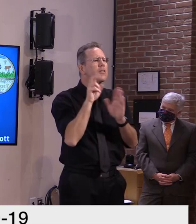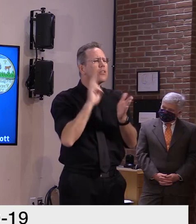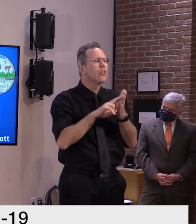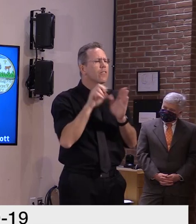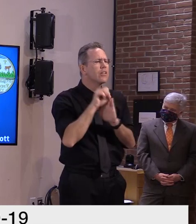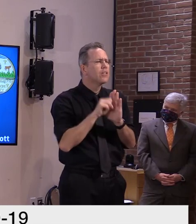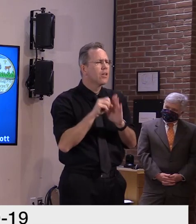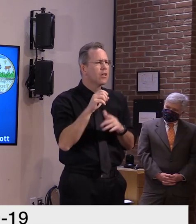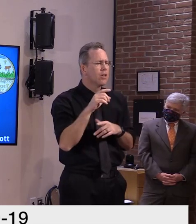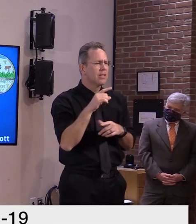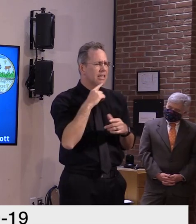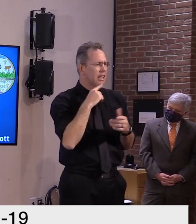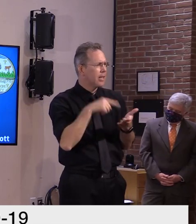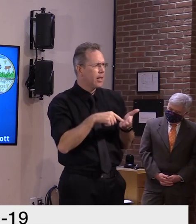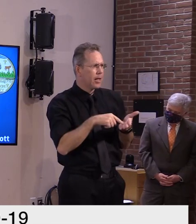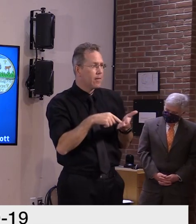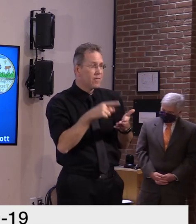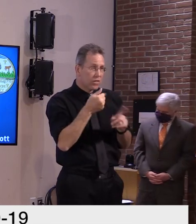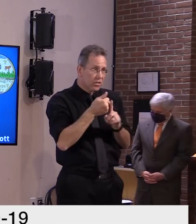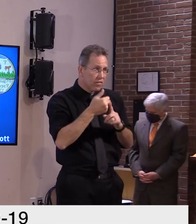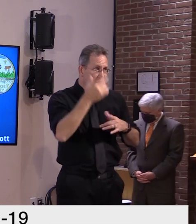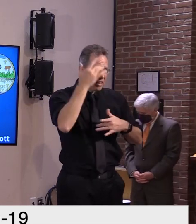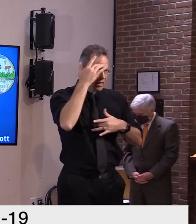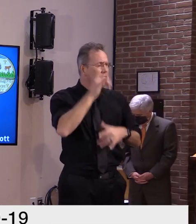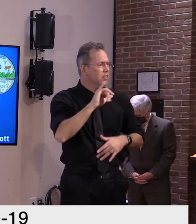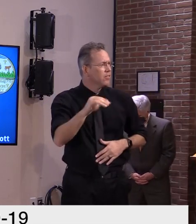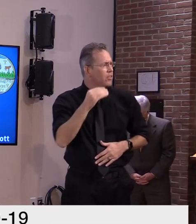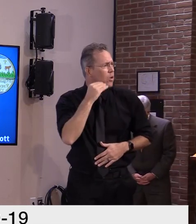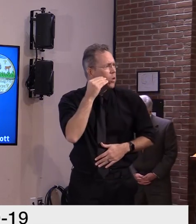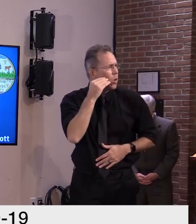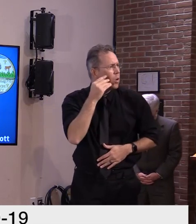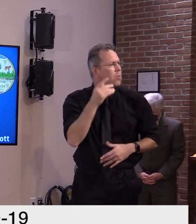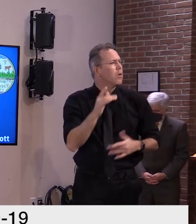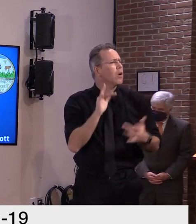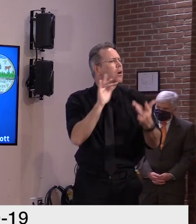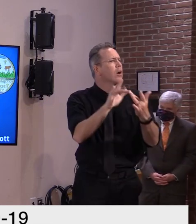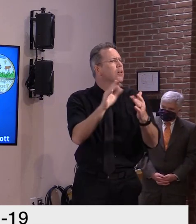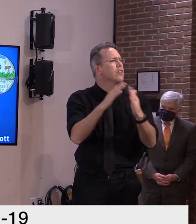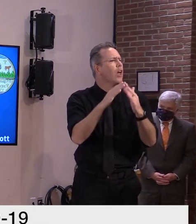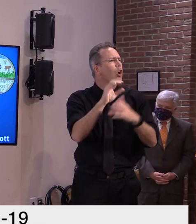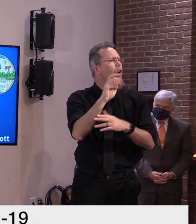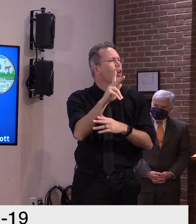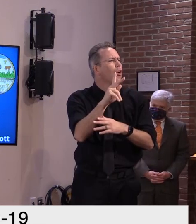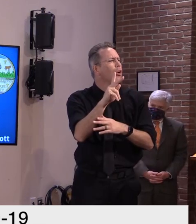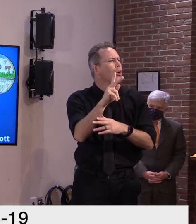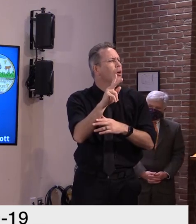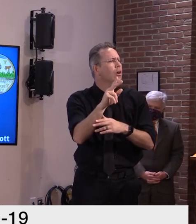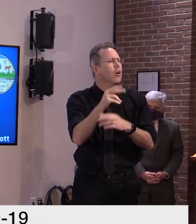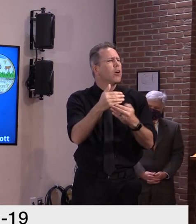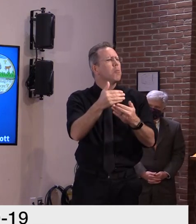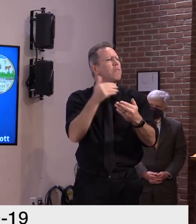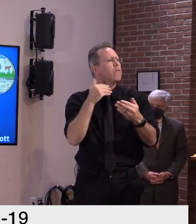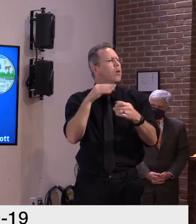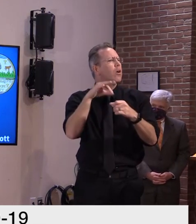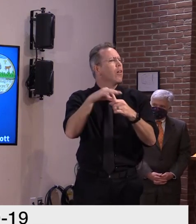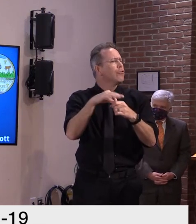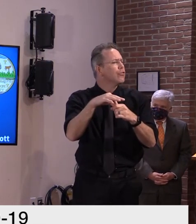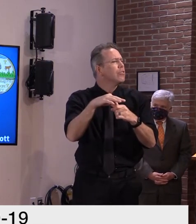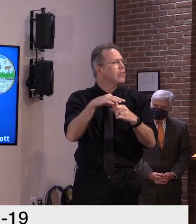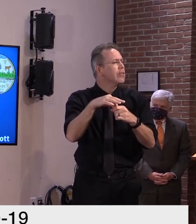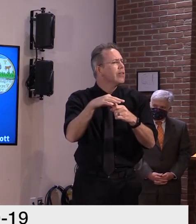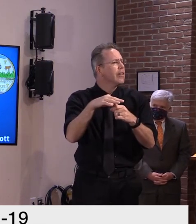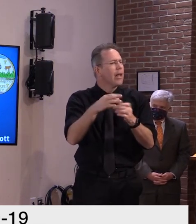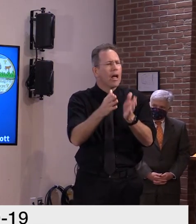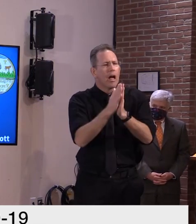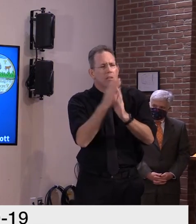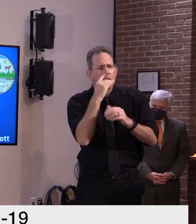symptoms, stay at home and contact the town clerk before Election Day to arrange a ballot. I